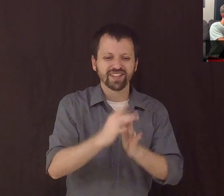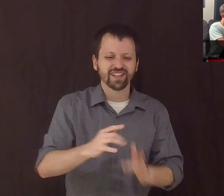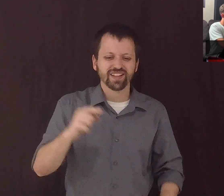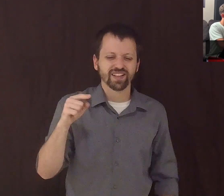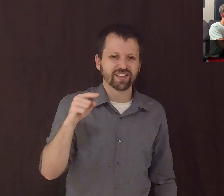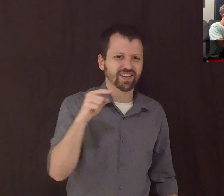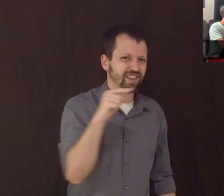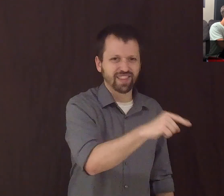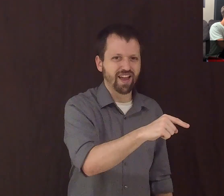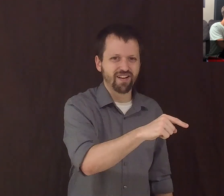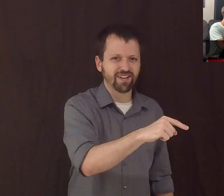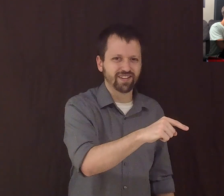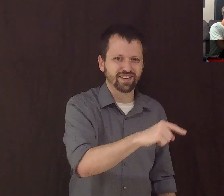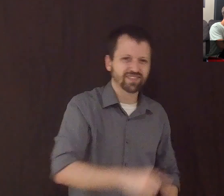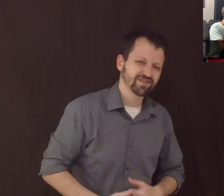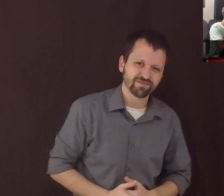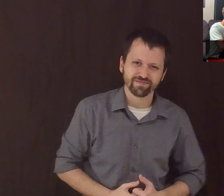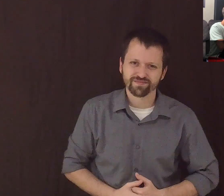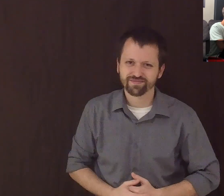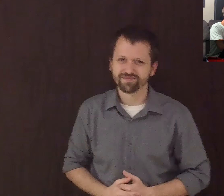that's where you'll be.